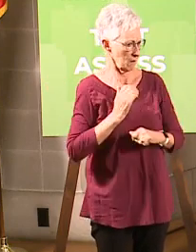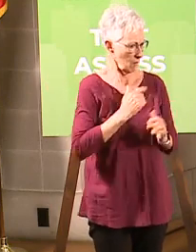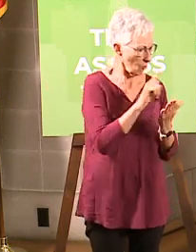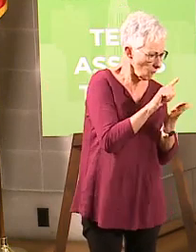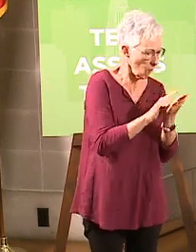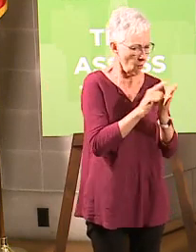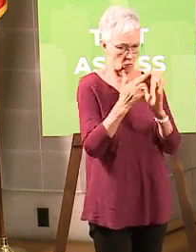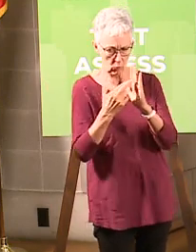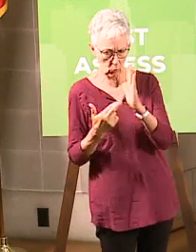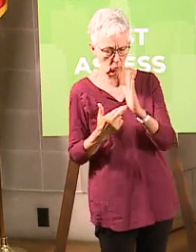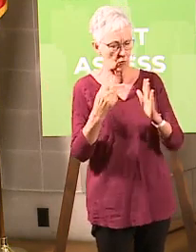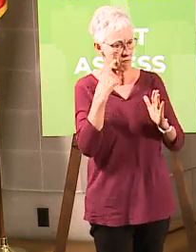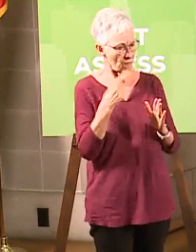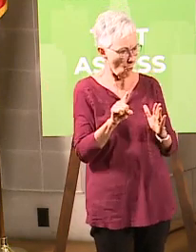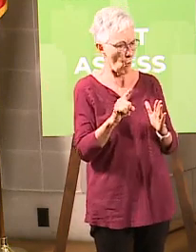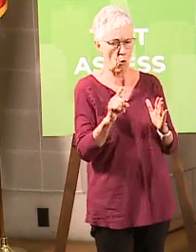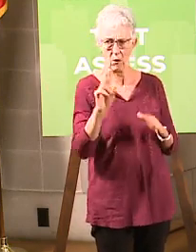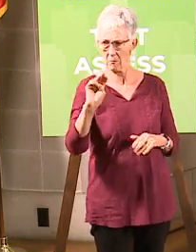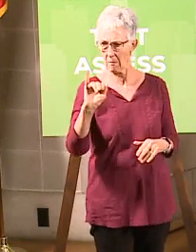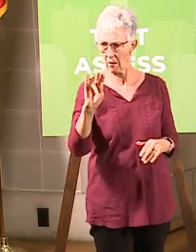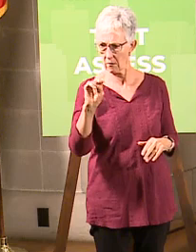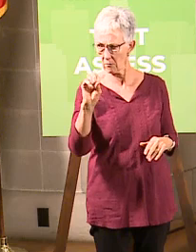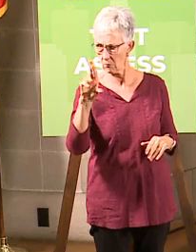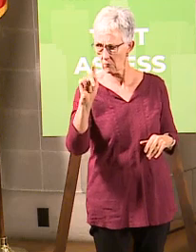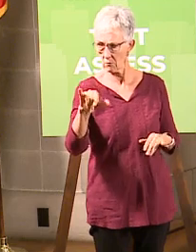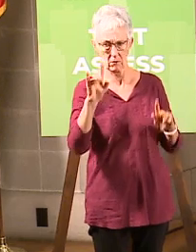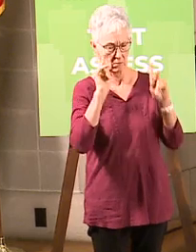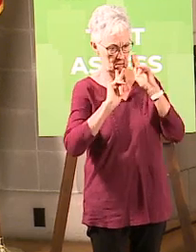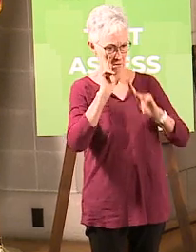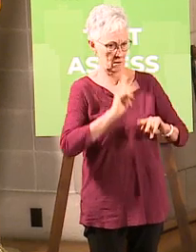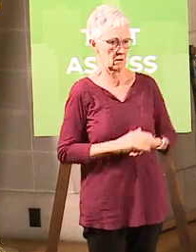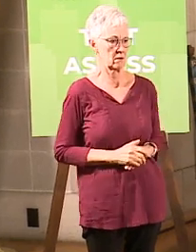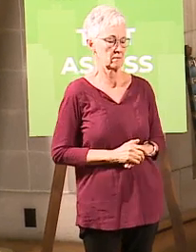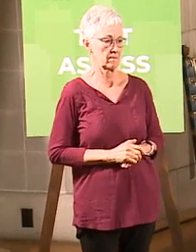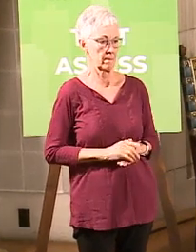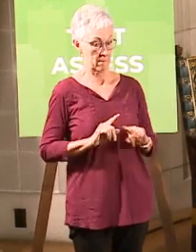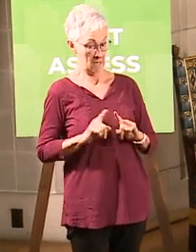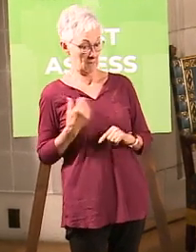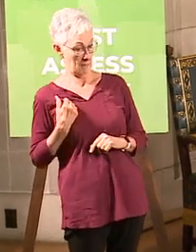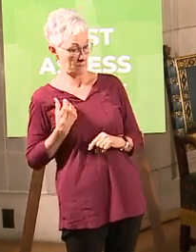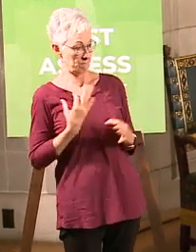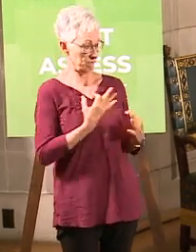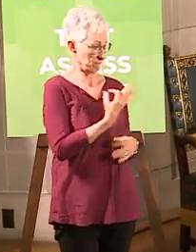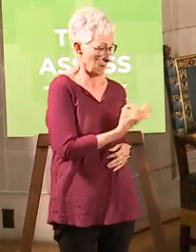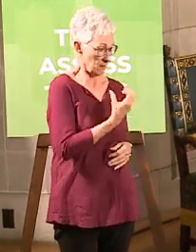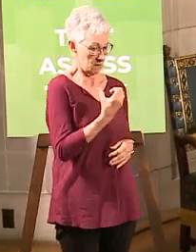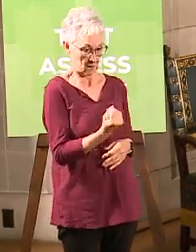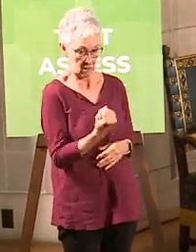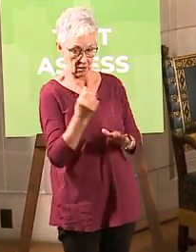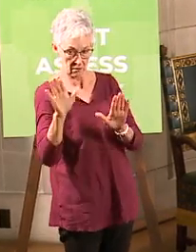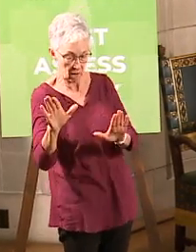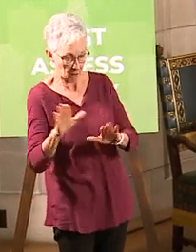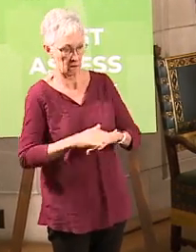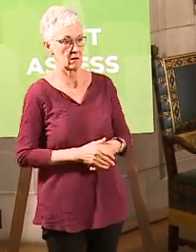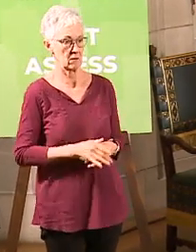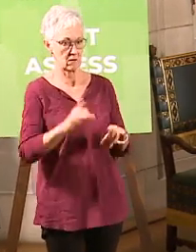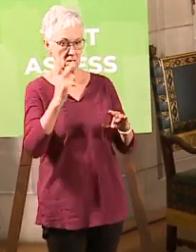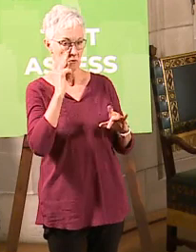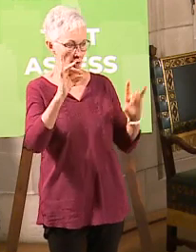served for George Floyd. And to the folks out there who are hurting, we hear